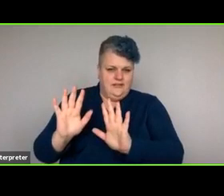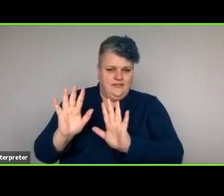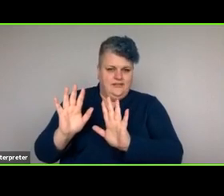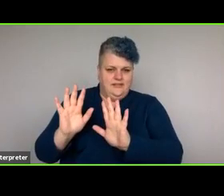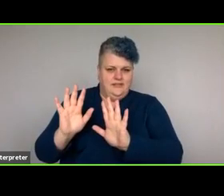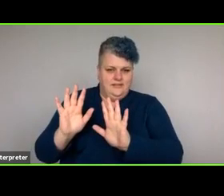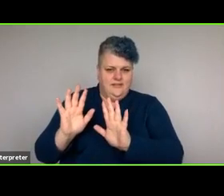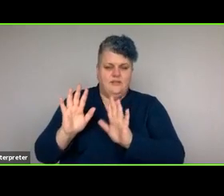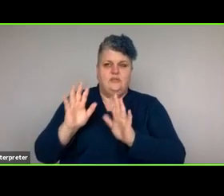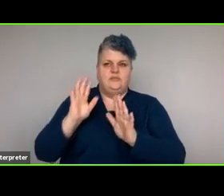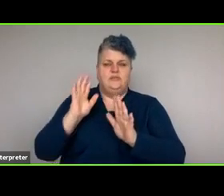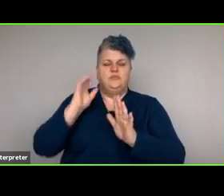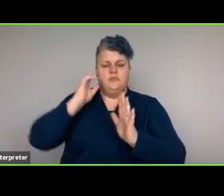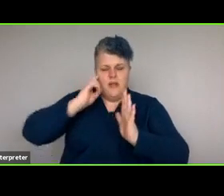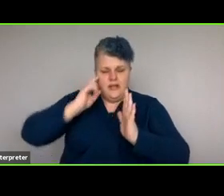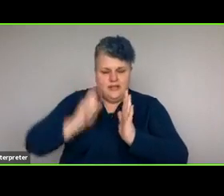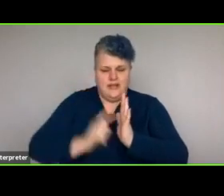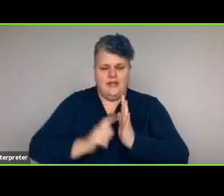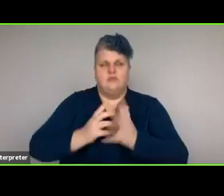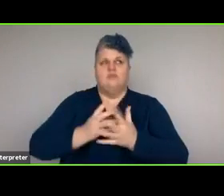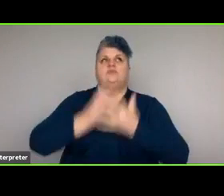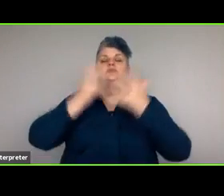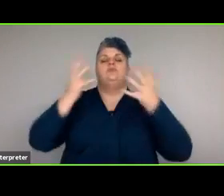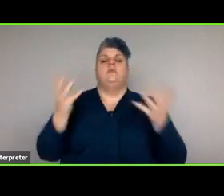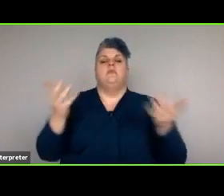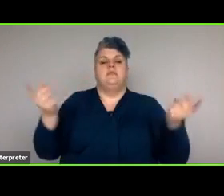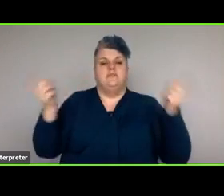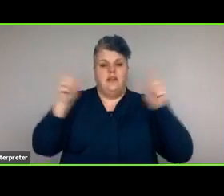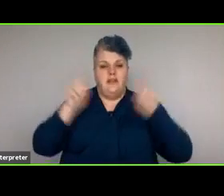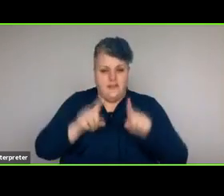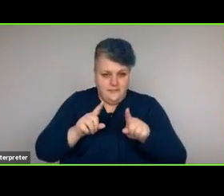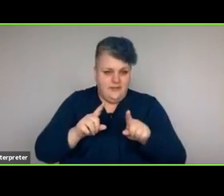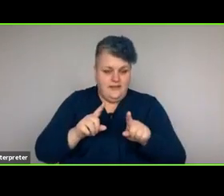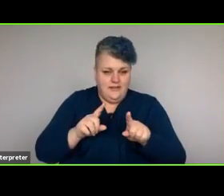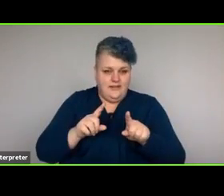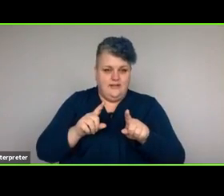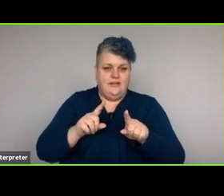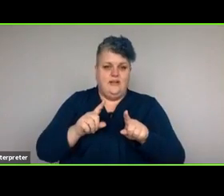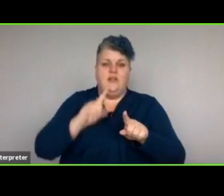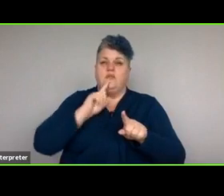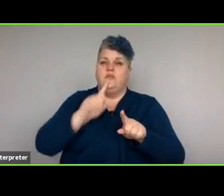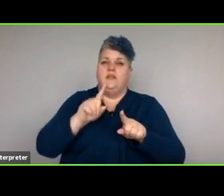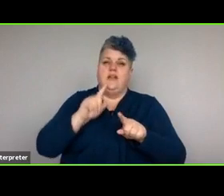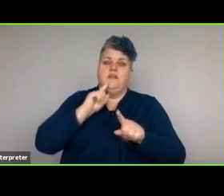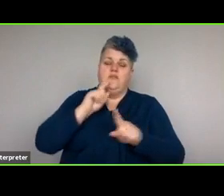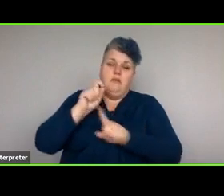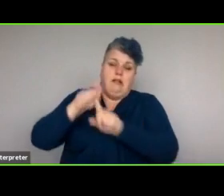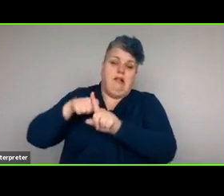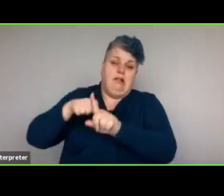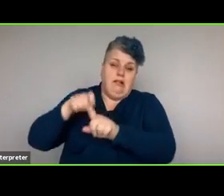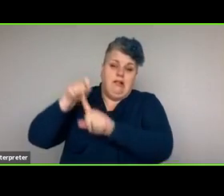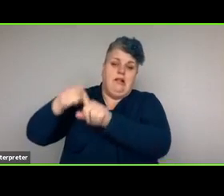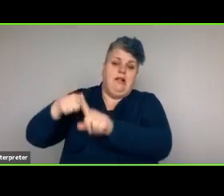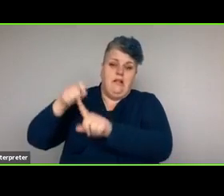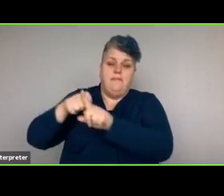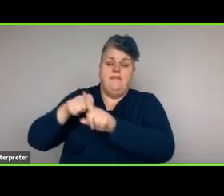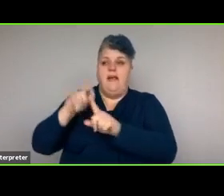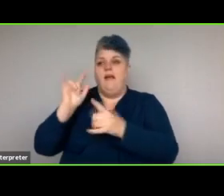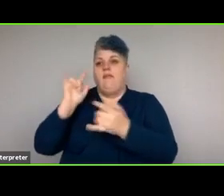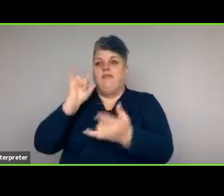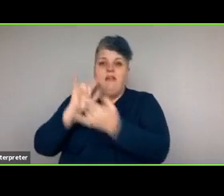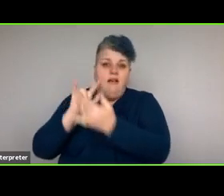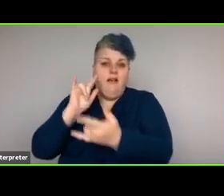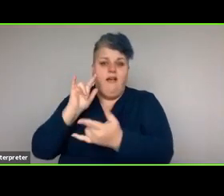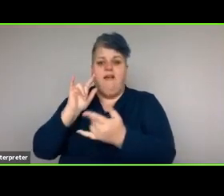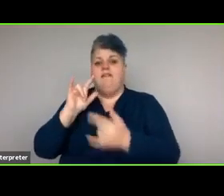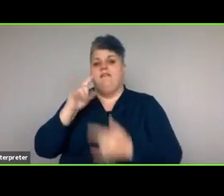much that's happening, that having to be pressed on about your sexuality and who you love or how you express your